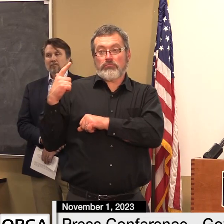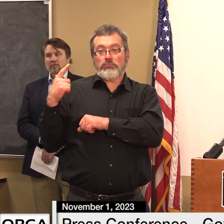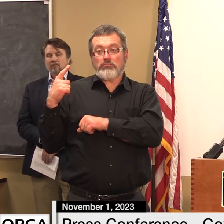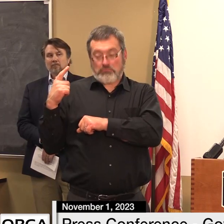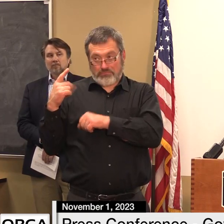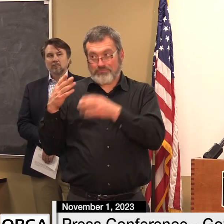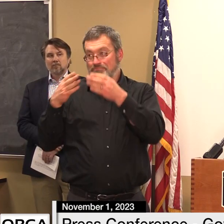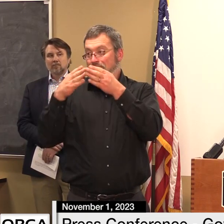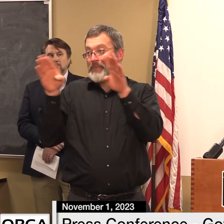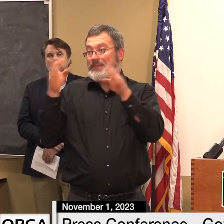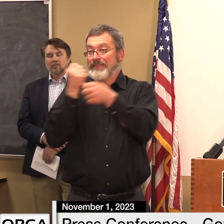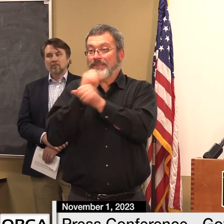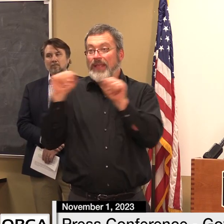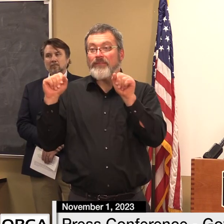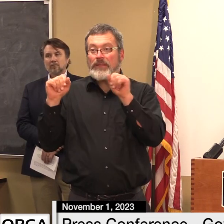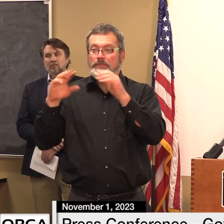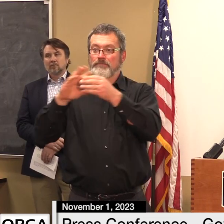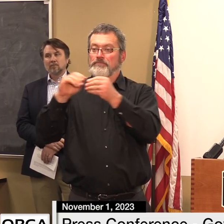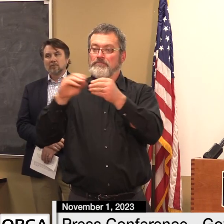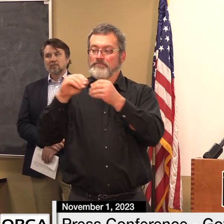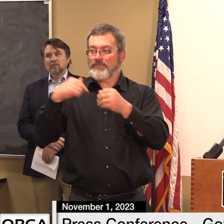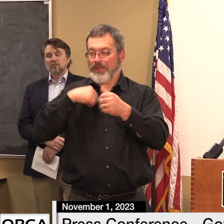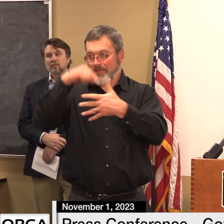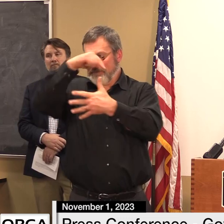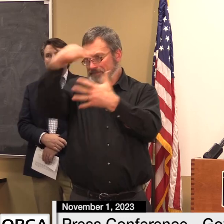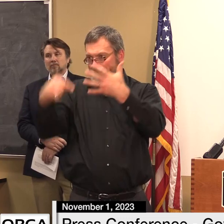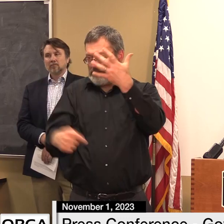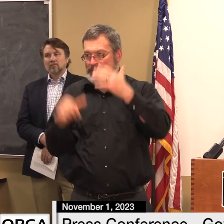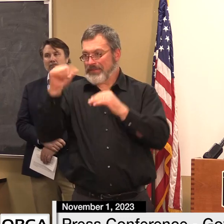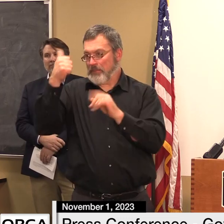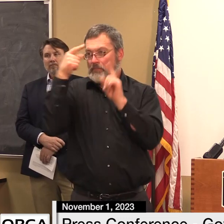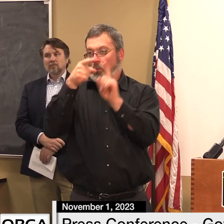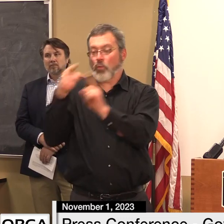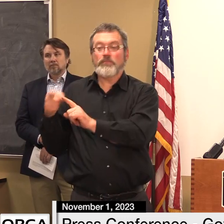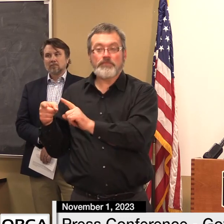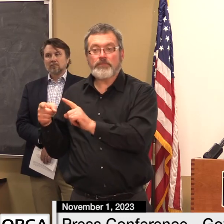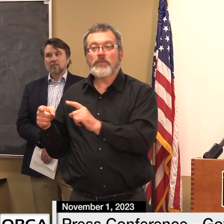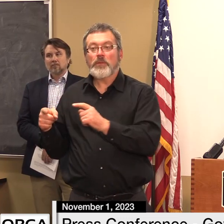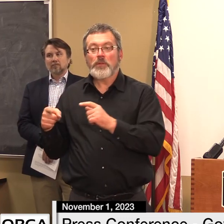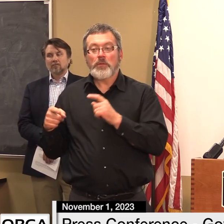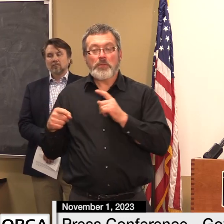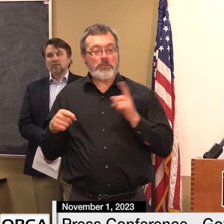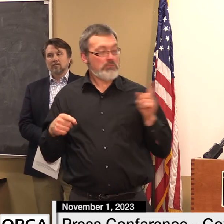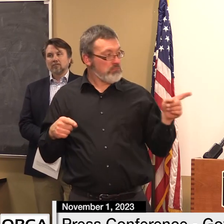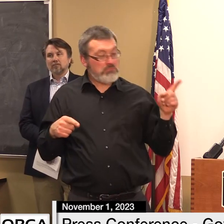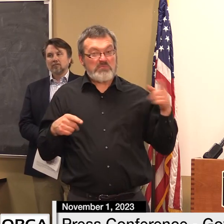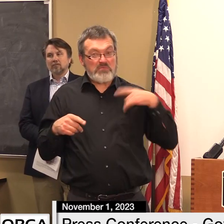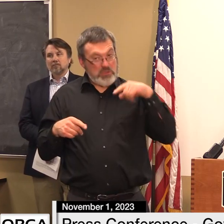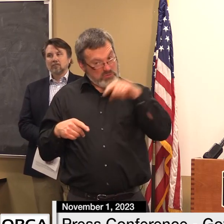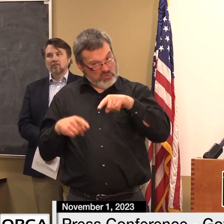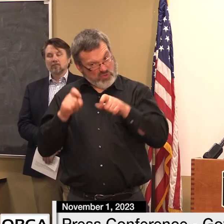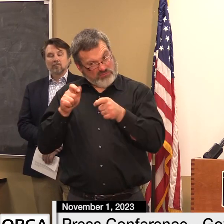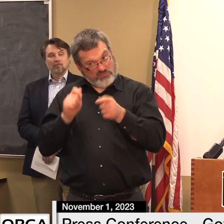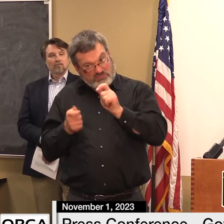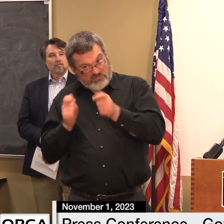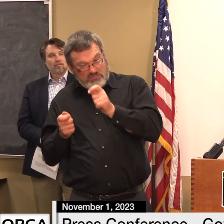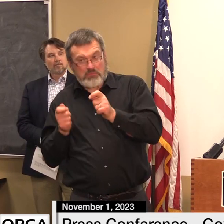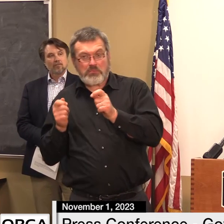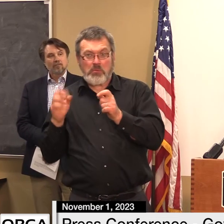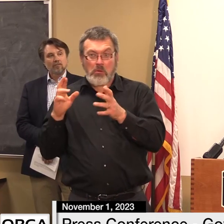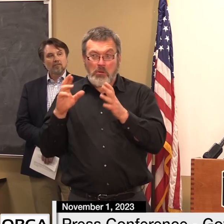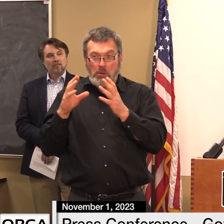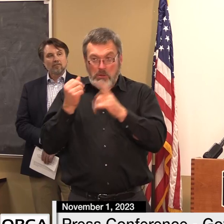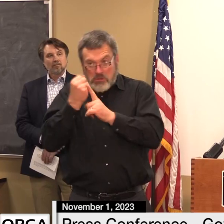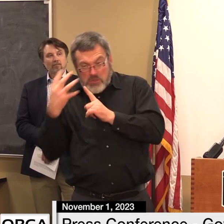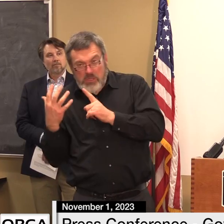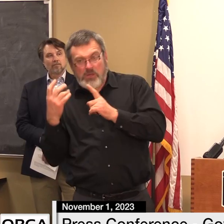guess kind of looking back on that the past year and 2 months or so now, I guess how would you say that's going? And are there any changes or anything you'd like to add to that? Well, we just need to do